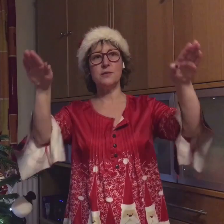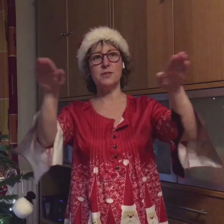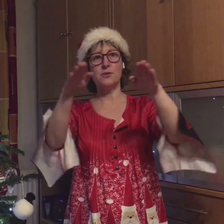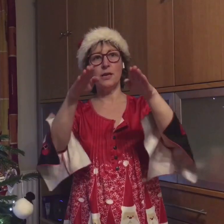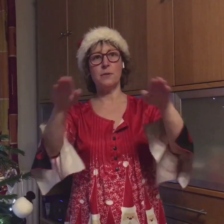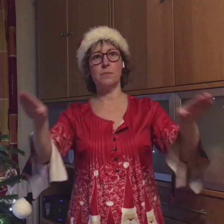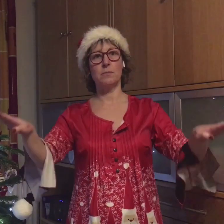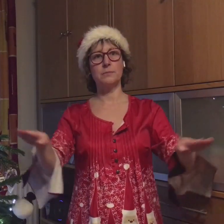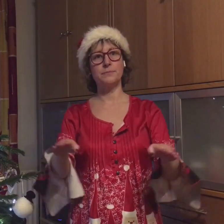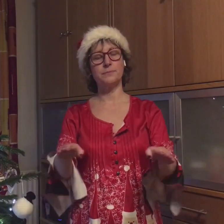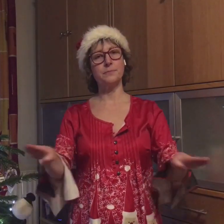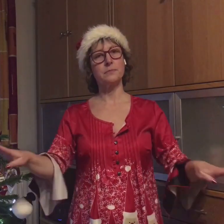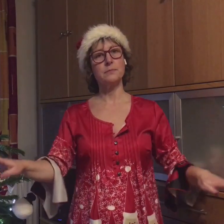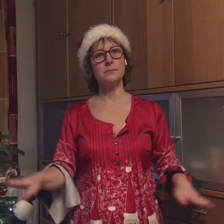Christmas tree.